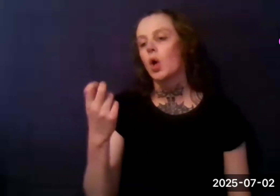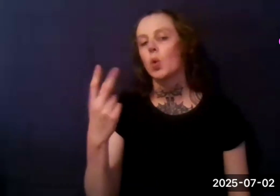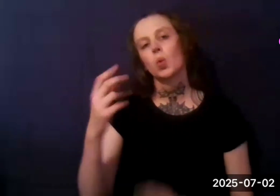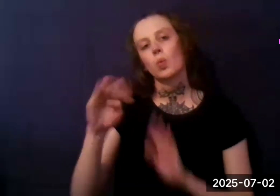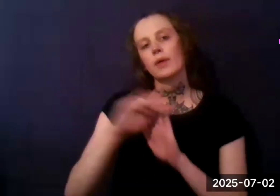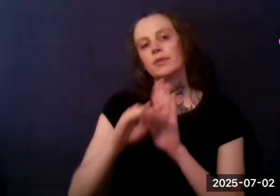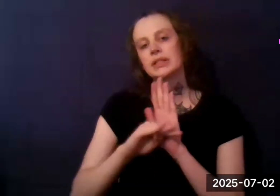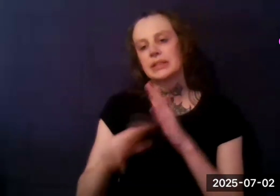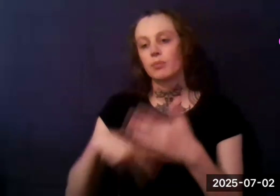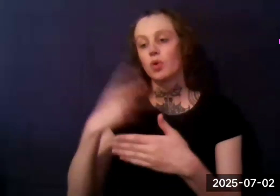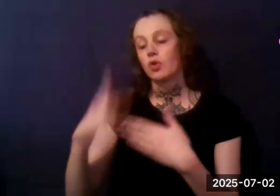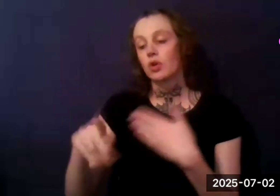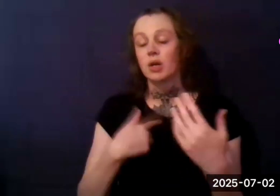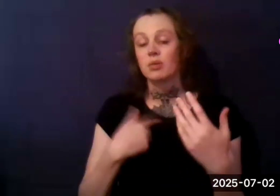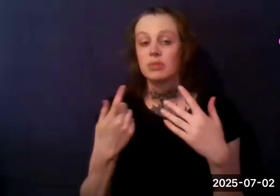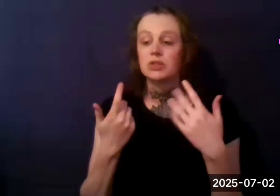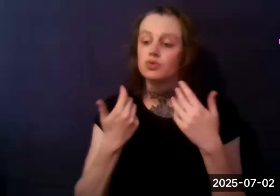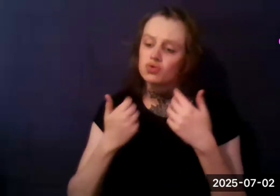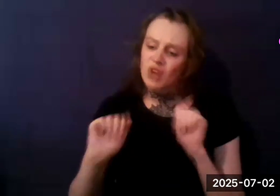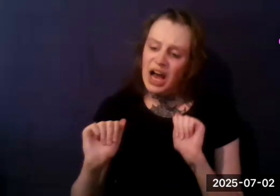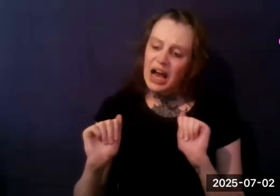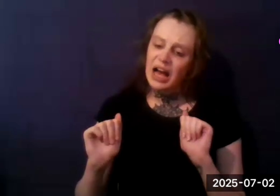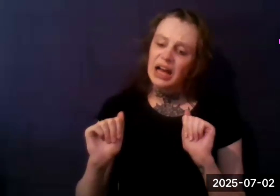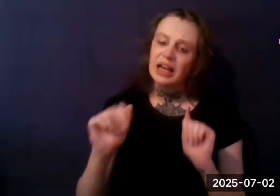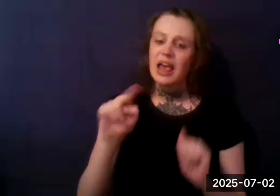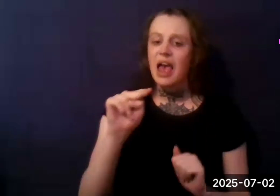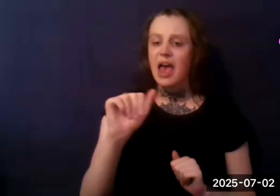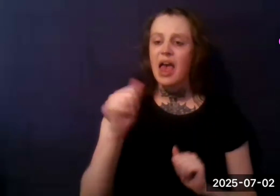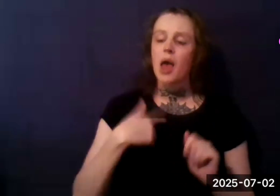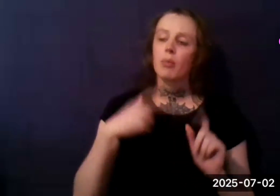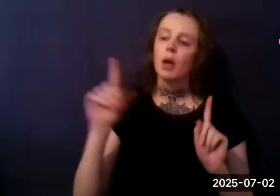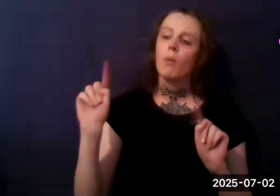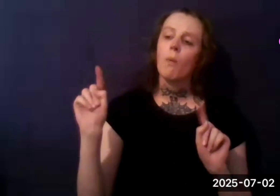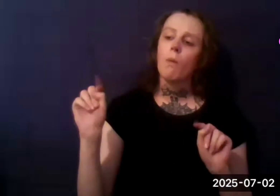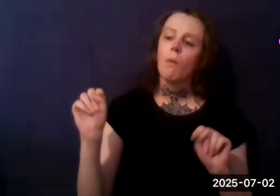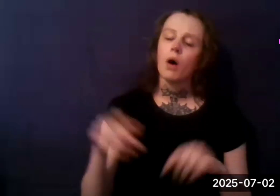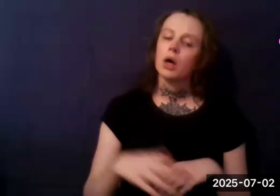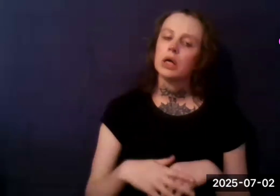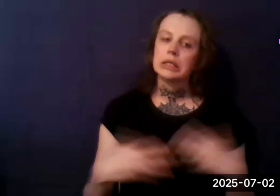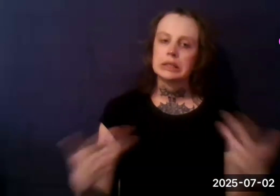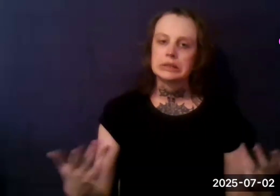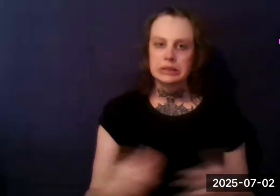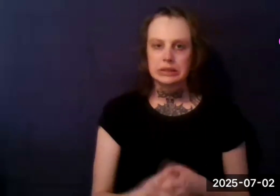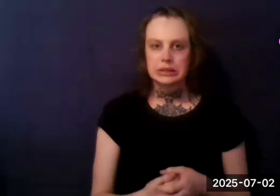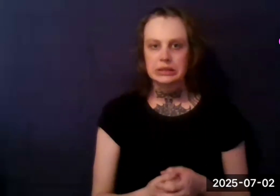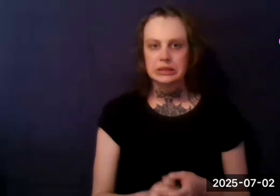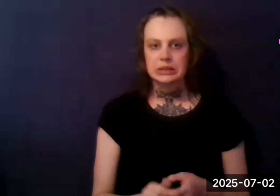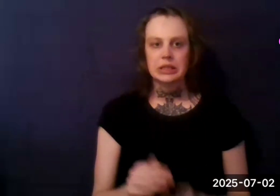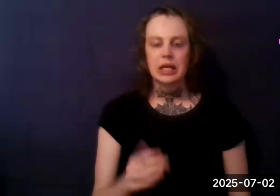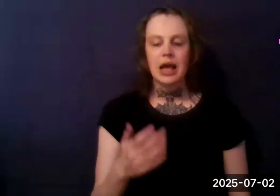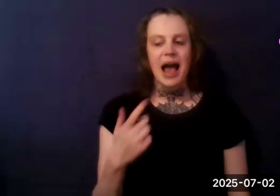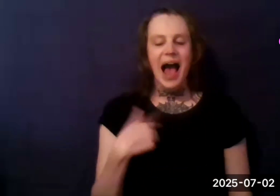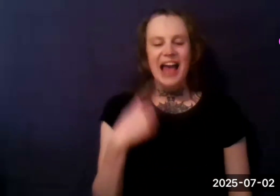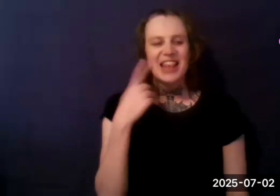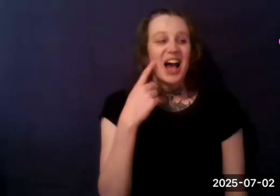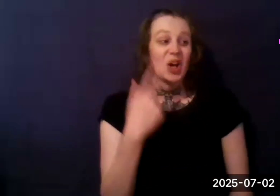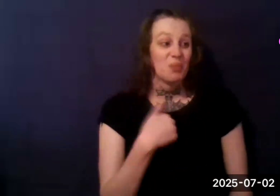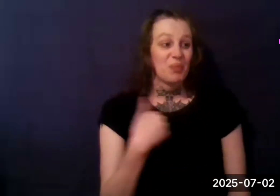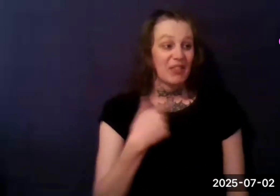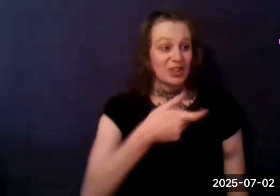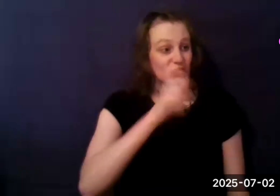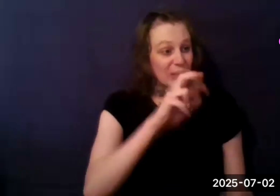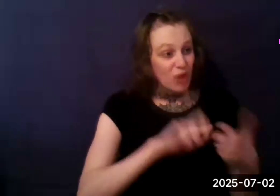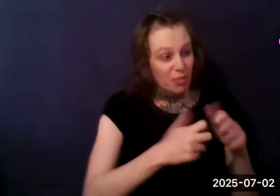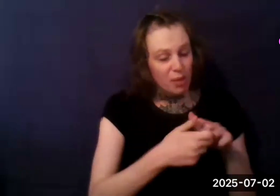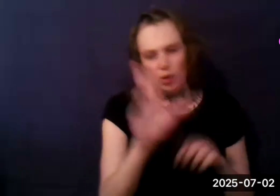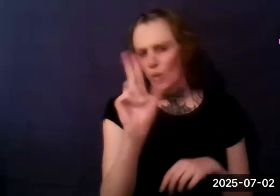little while. I went to NA and I was like, because I didn't have a drinking problem. My first therapist was like, hey, you need to try something. I was like, well, I don't have a drinking problem.